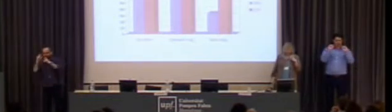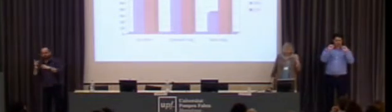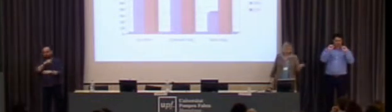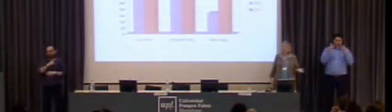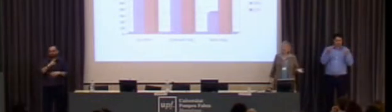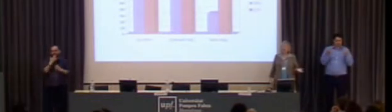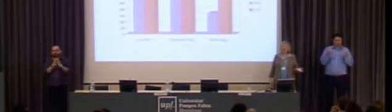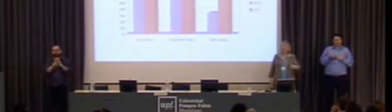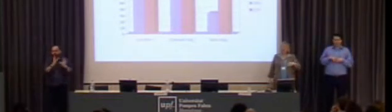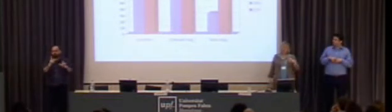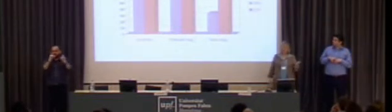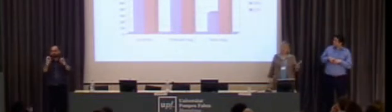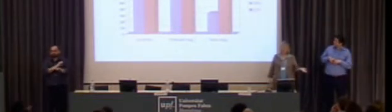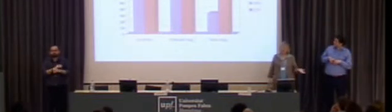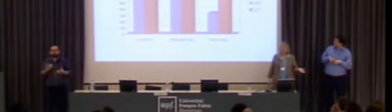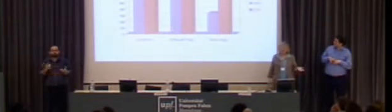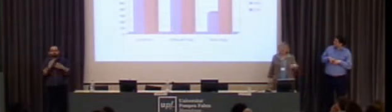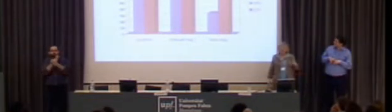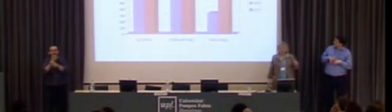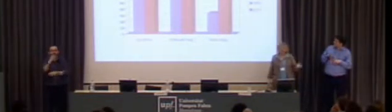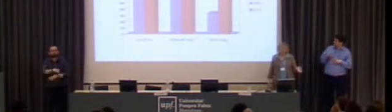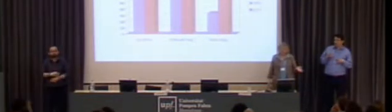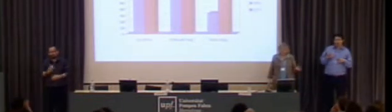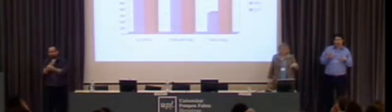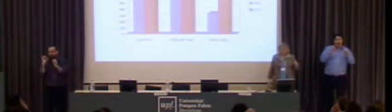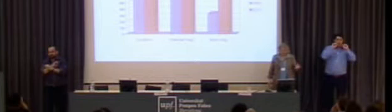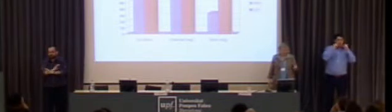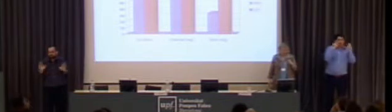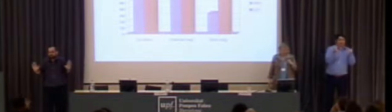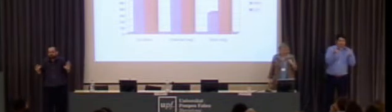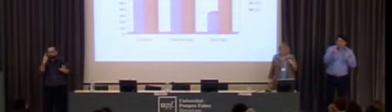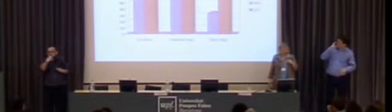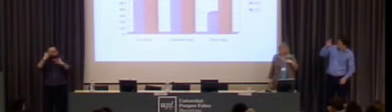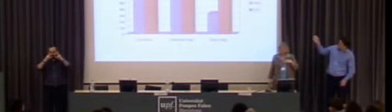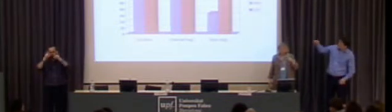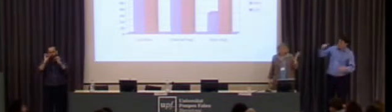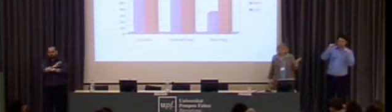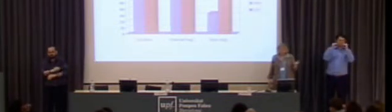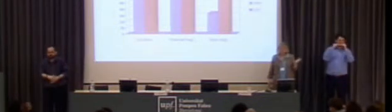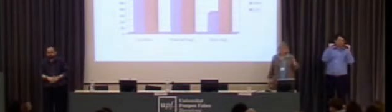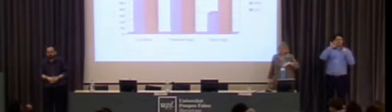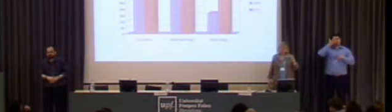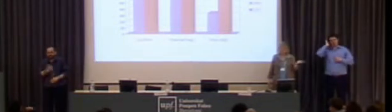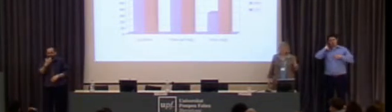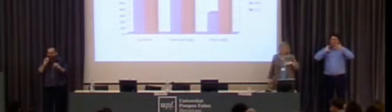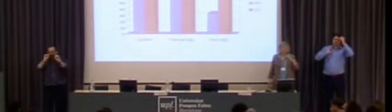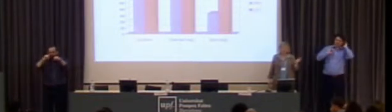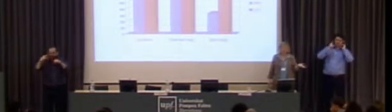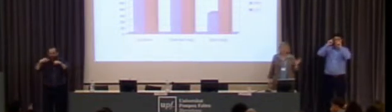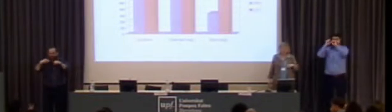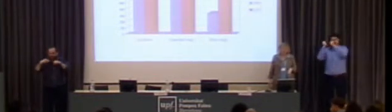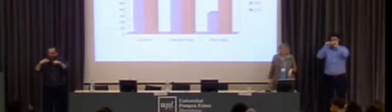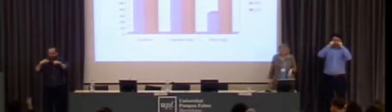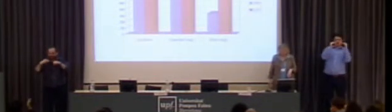And on the positive sentences, has a bone, I mean sentences like that, the right hemisphere and left